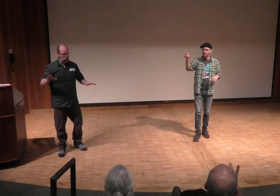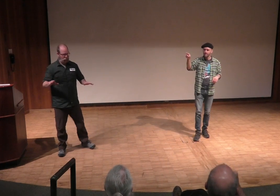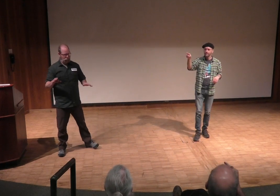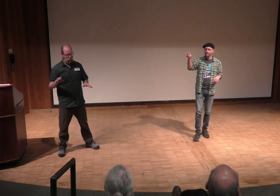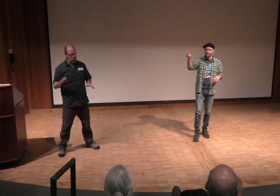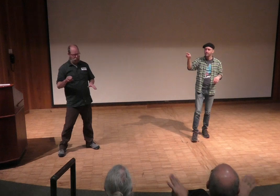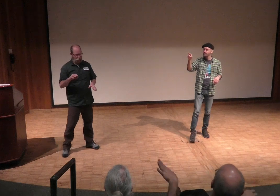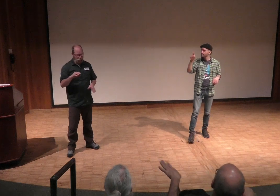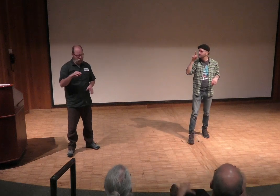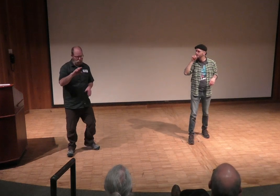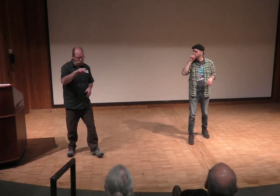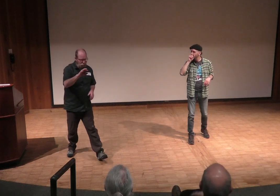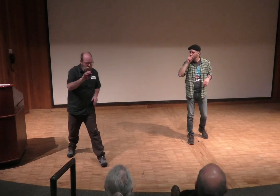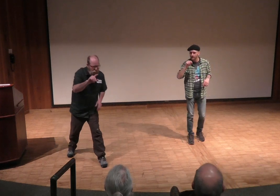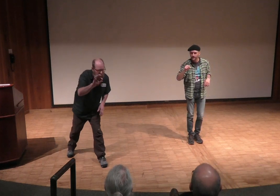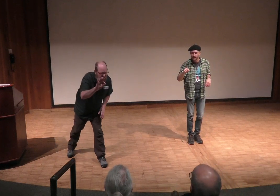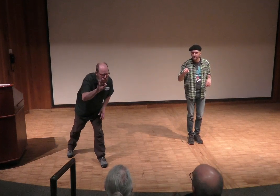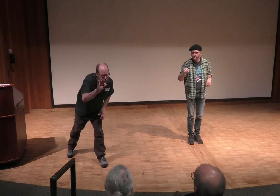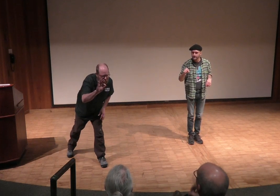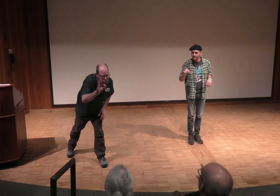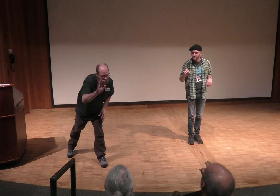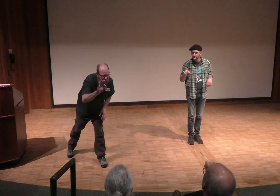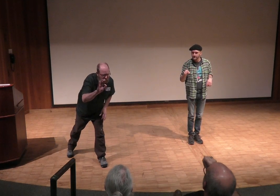A bird flying, okay.